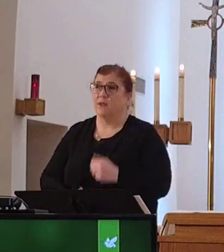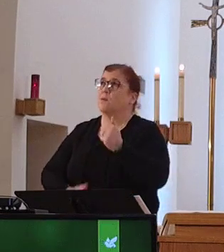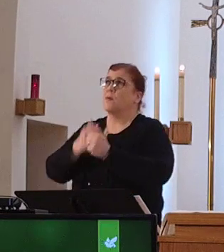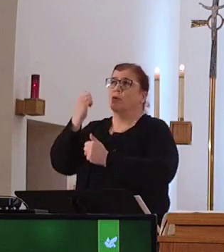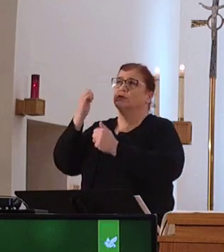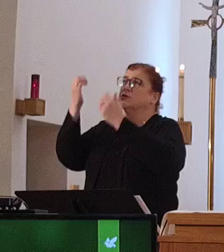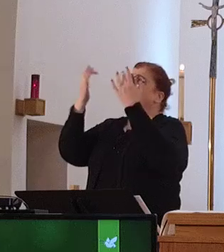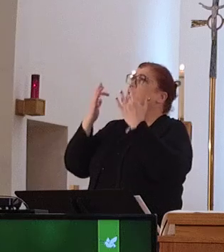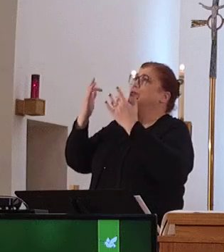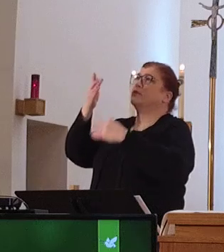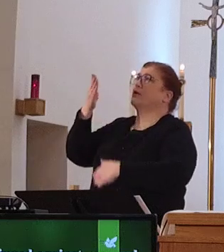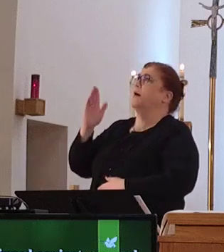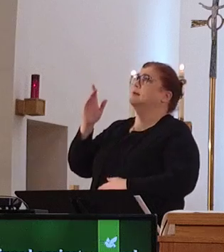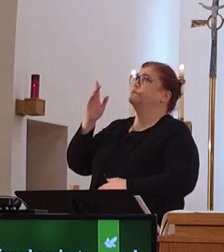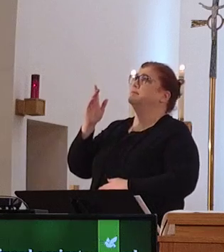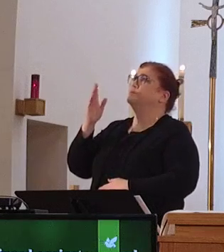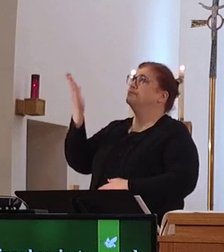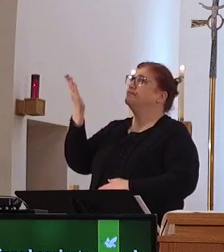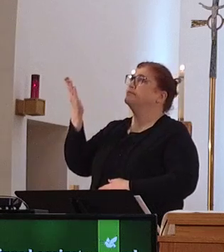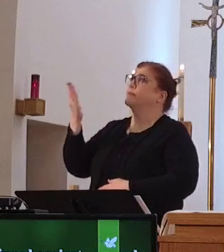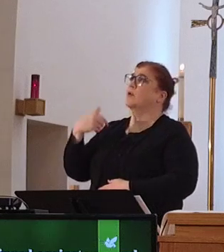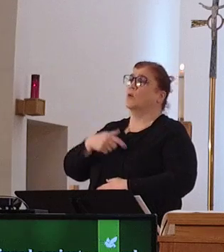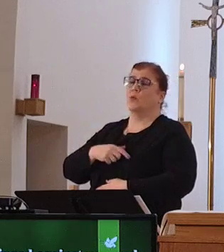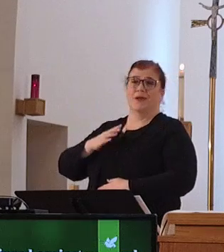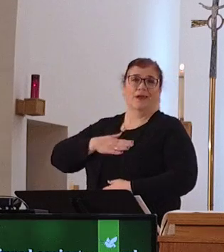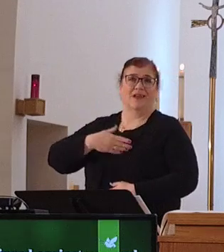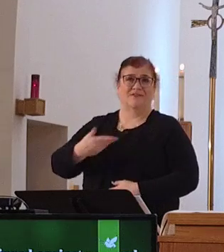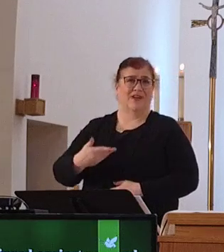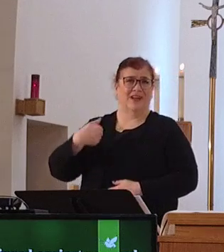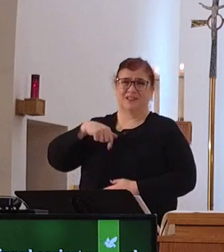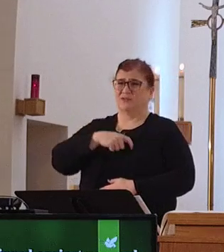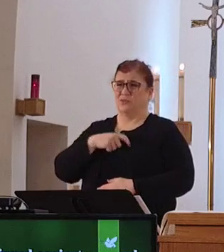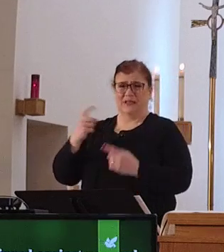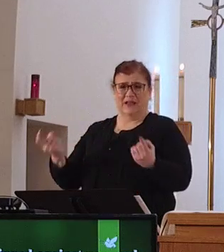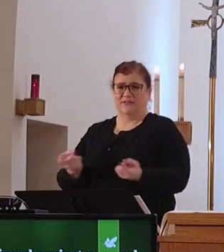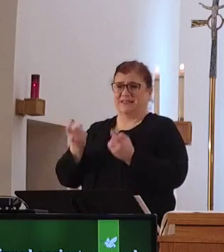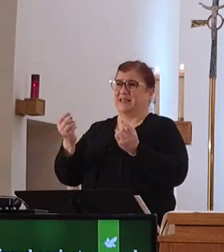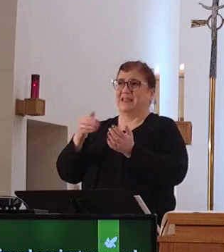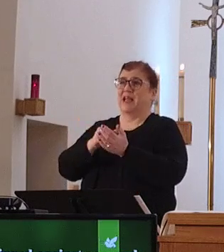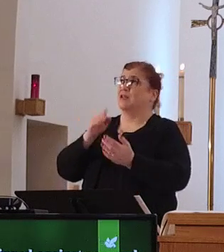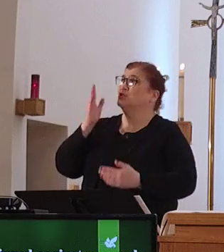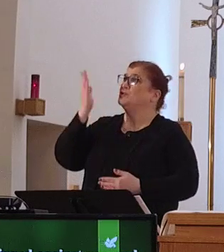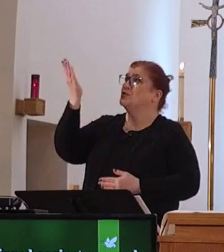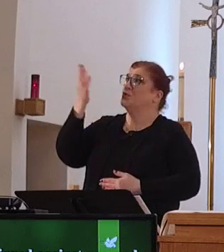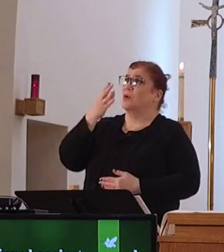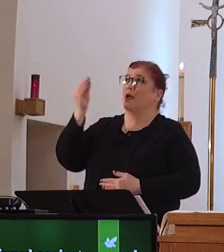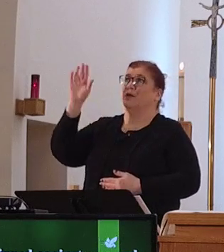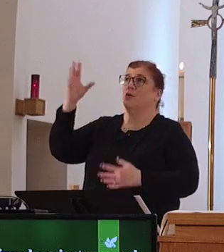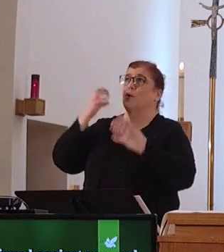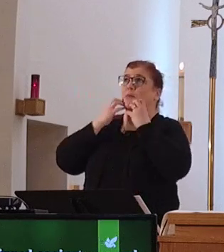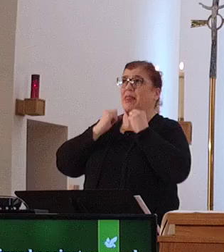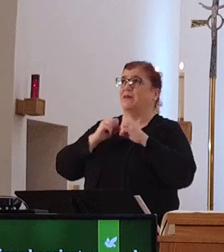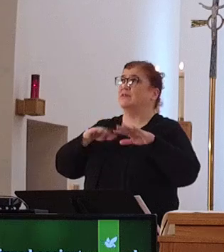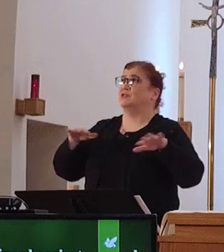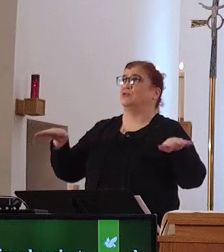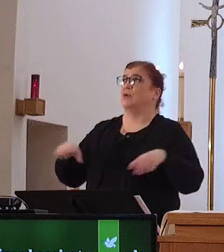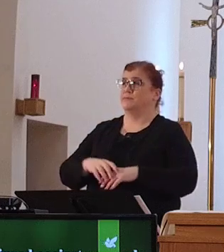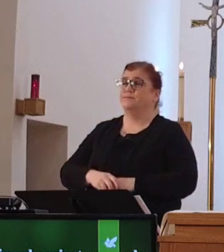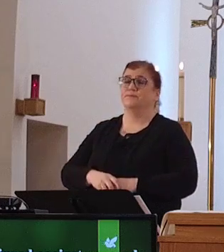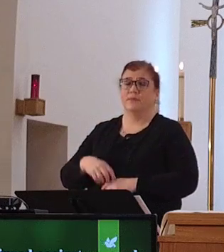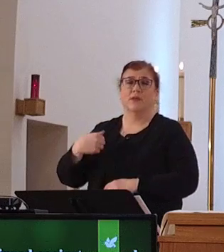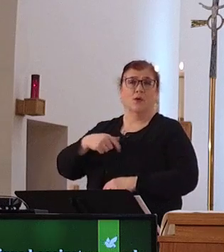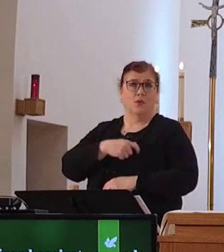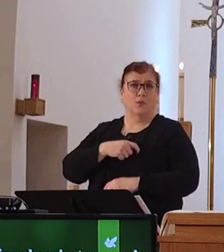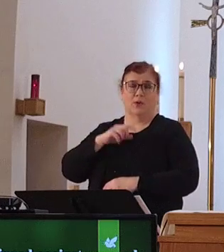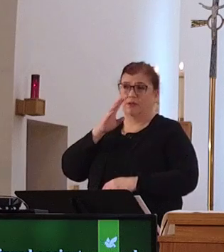Most merciful God, we confess that we have sinned against you and your beloved children. We